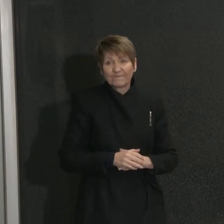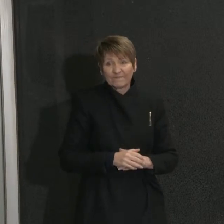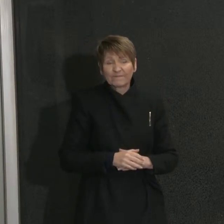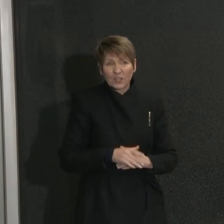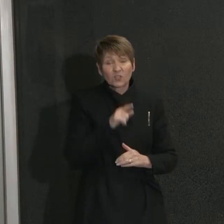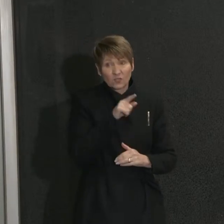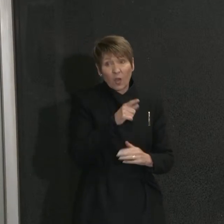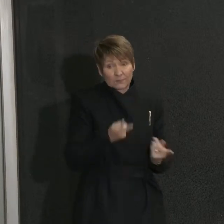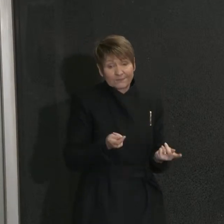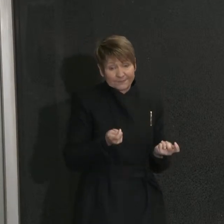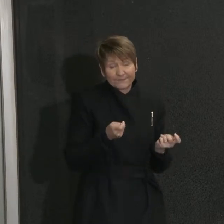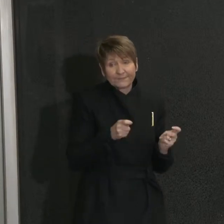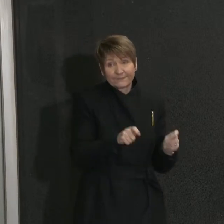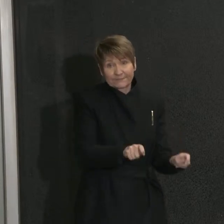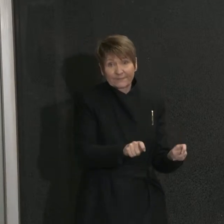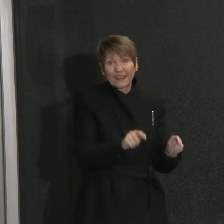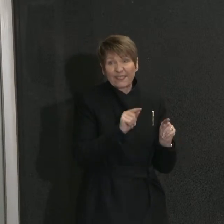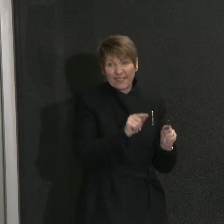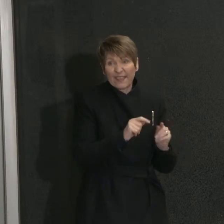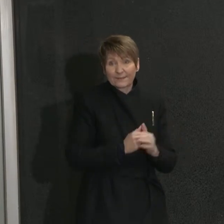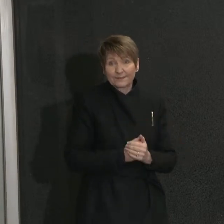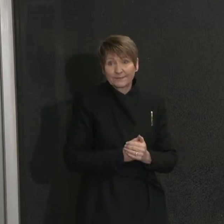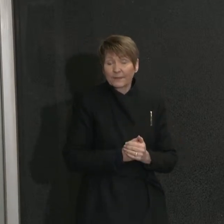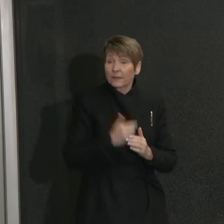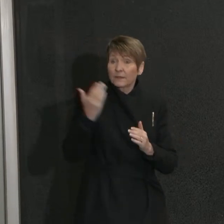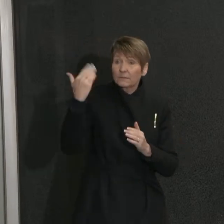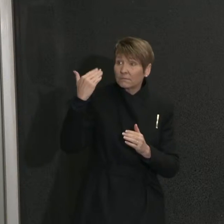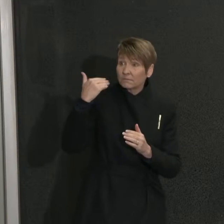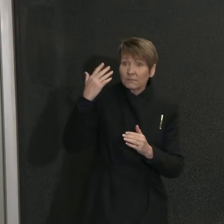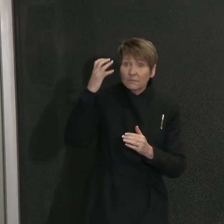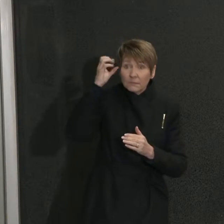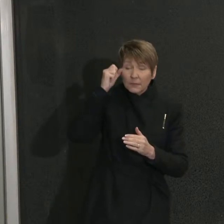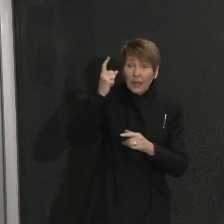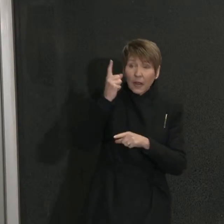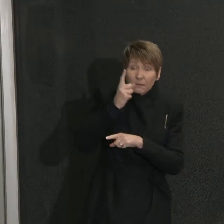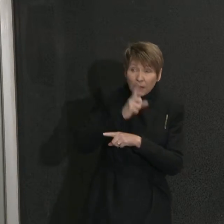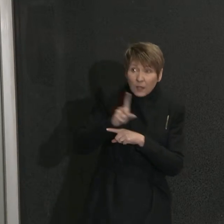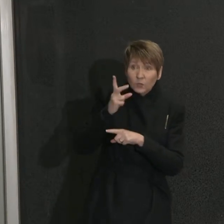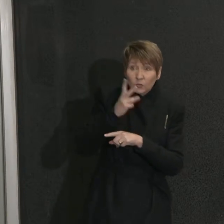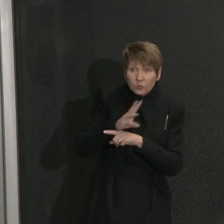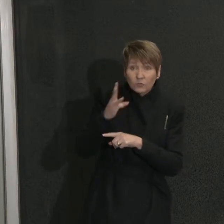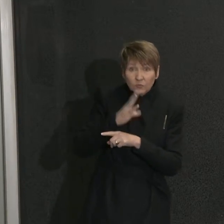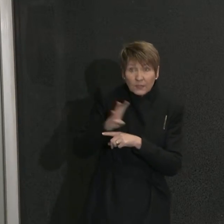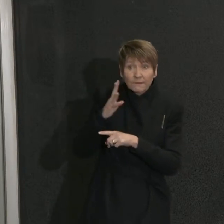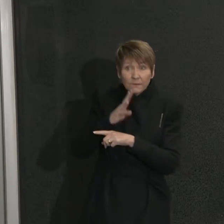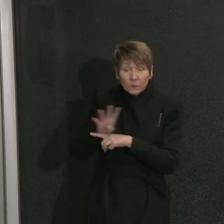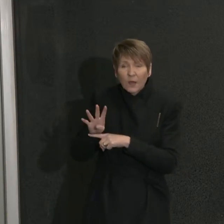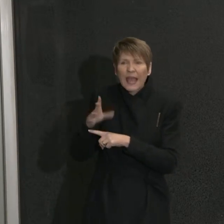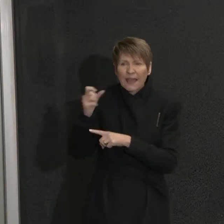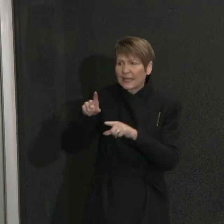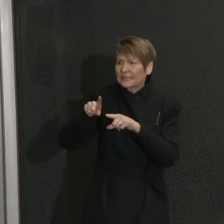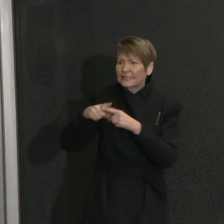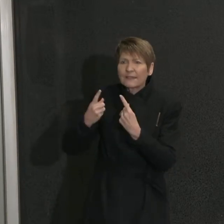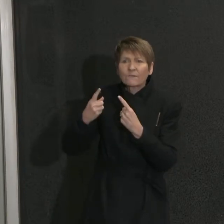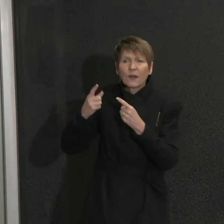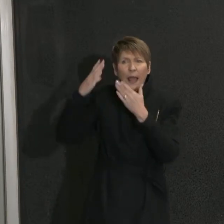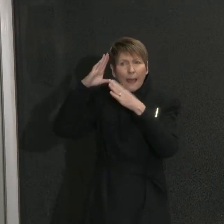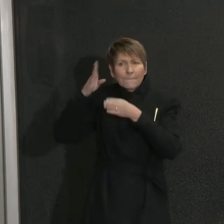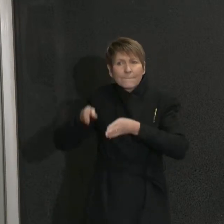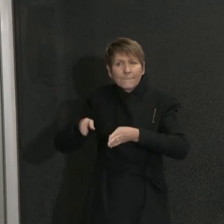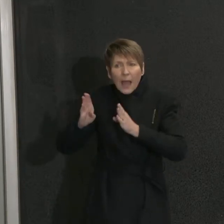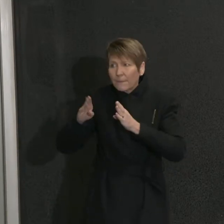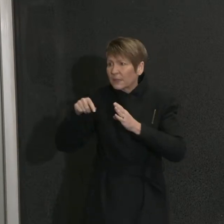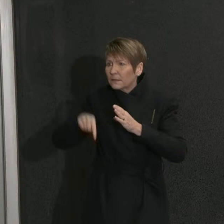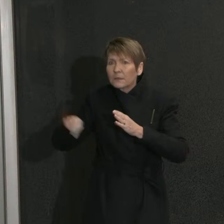response for a number of apartment blocks in recent times, and they've all worked very well to limit the spread. So we're not where we are last